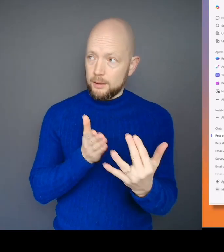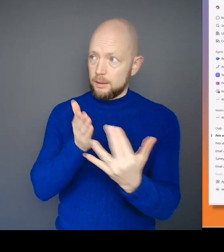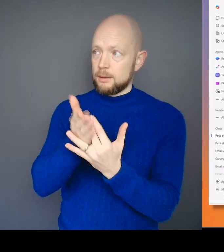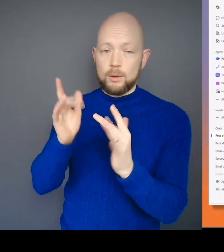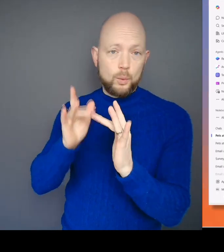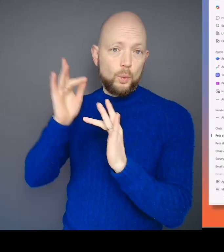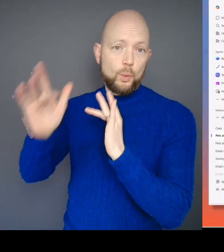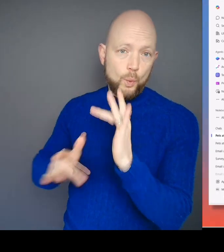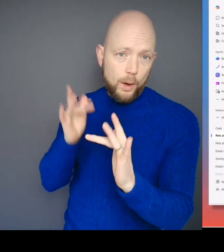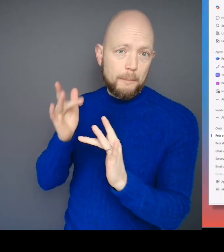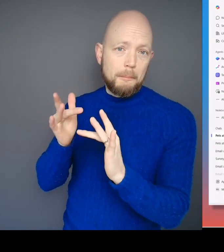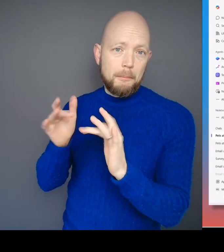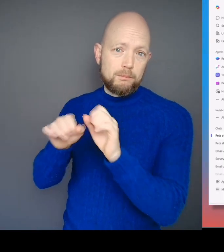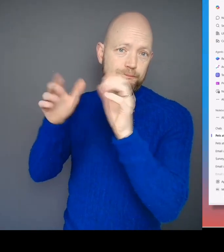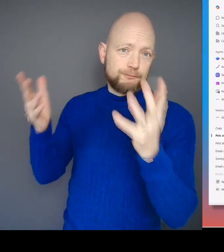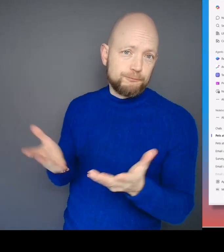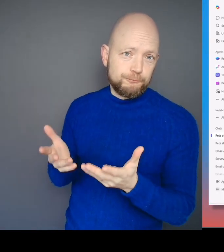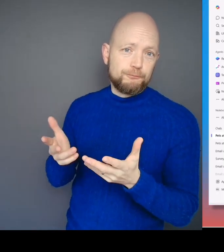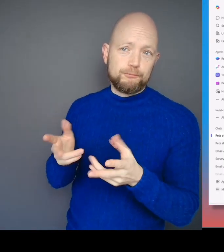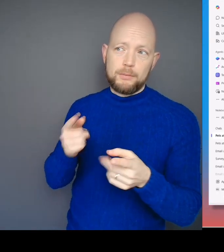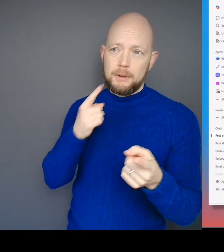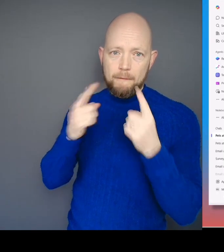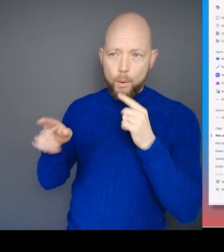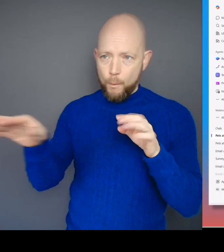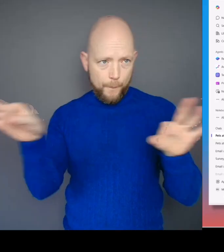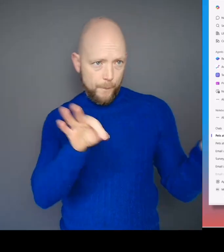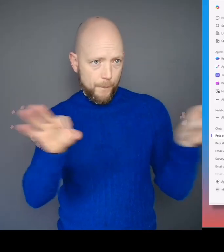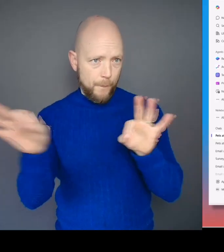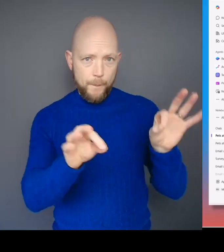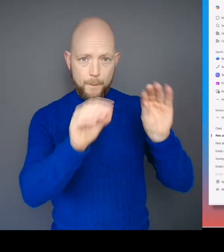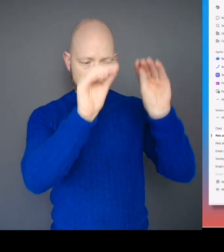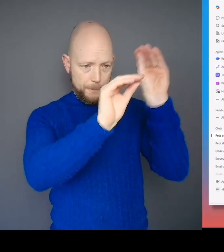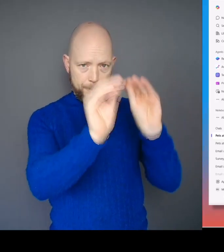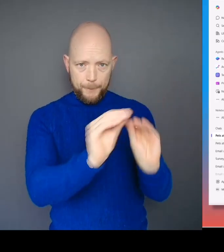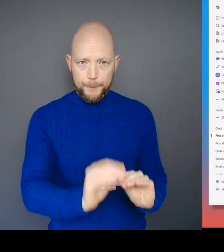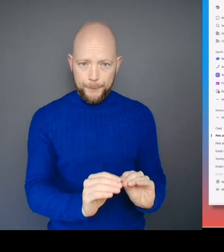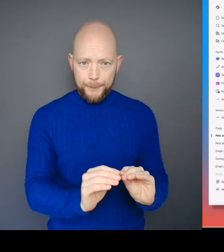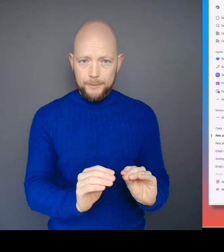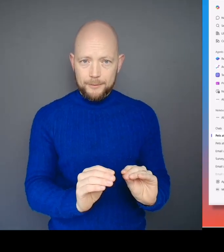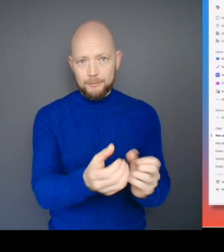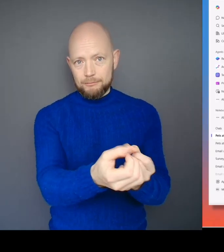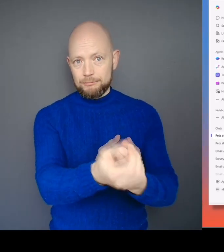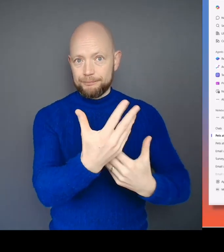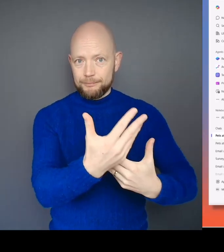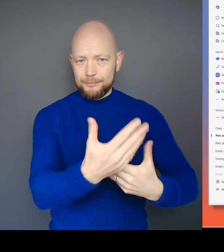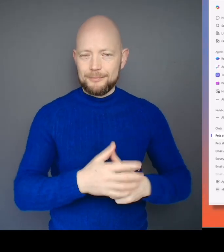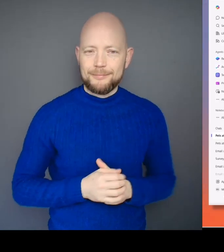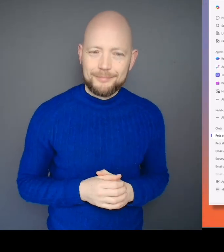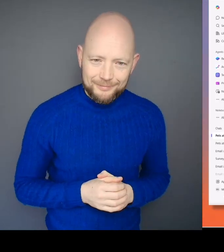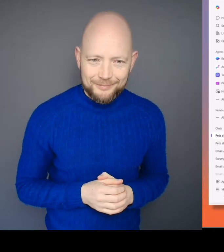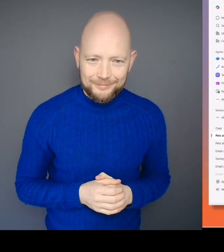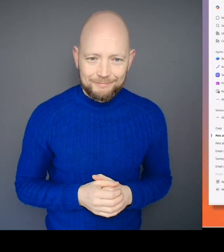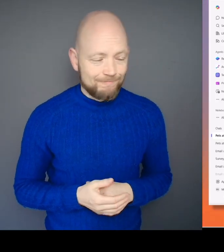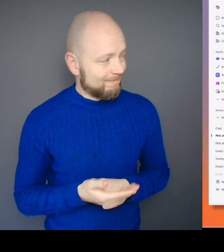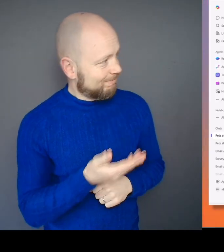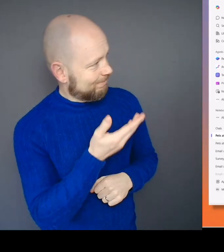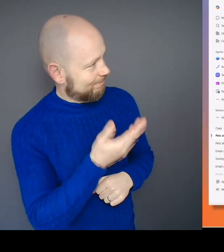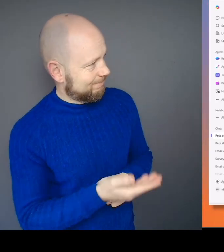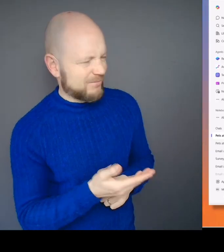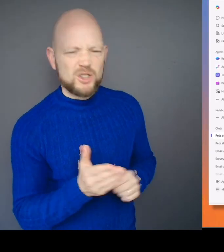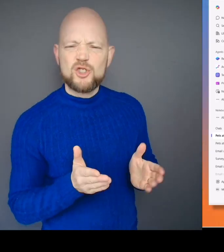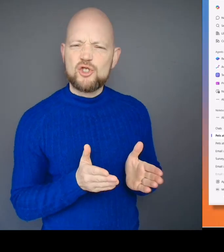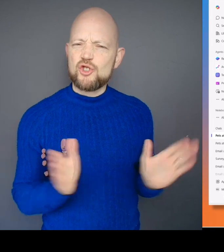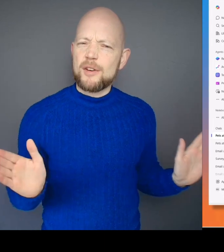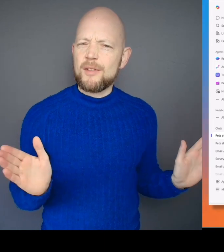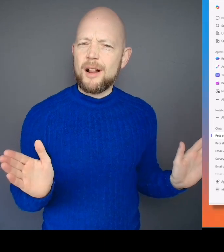broadly out on the web. So what happens is it's bringing in different things around. So something like often called this or that is just from